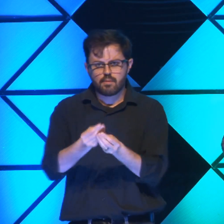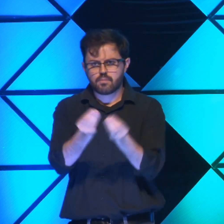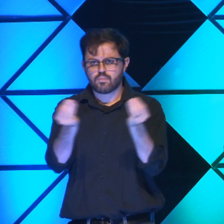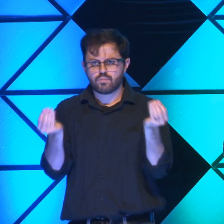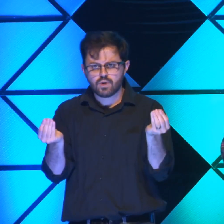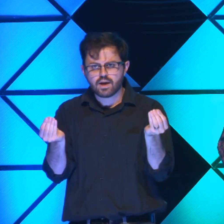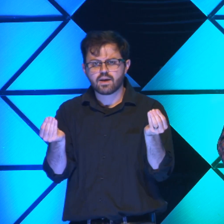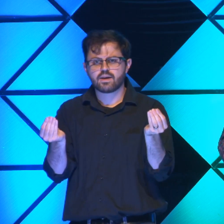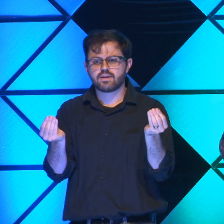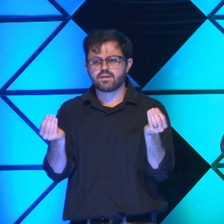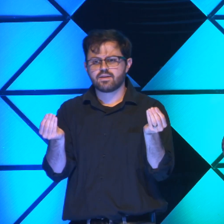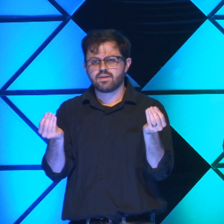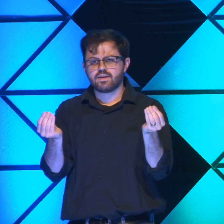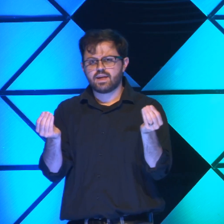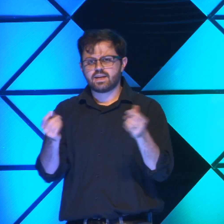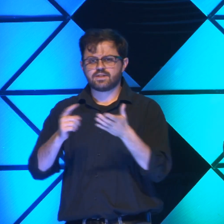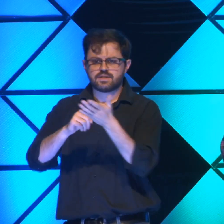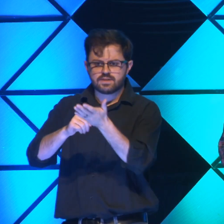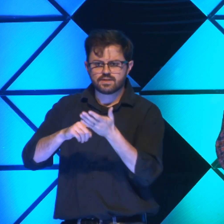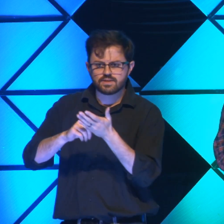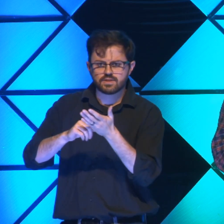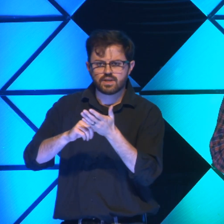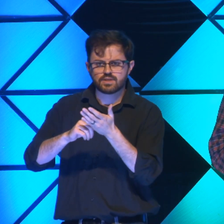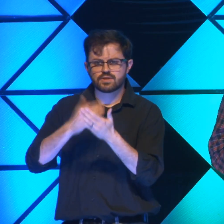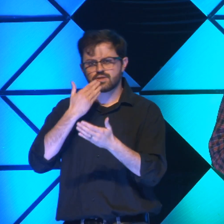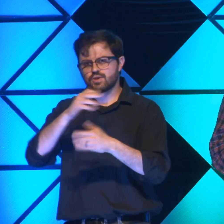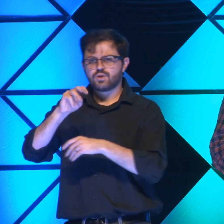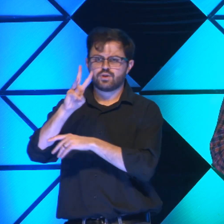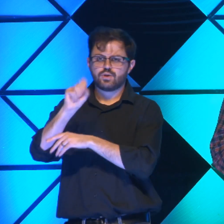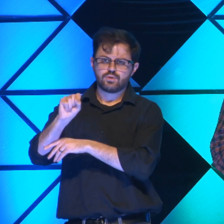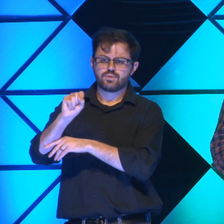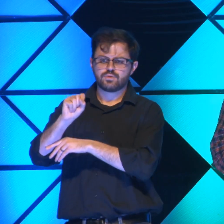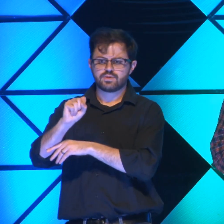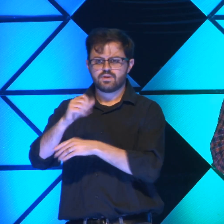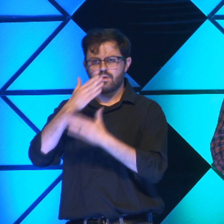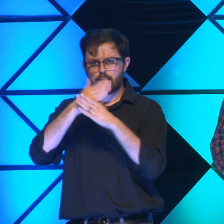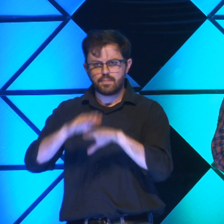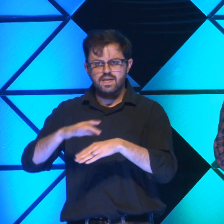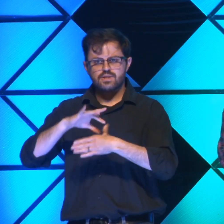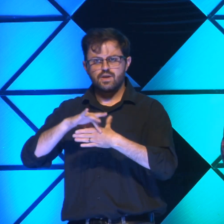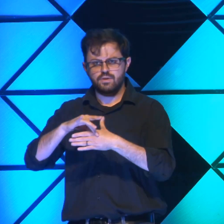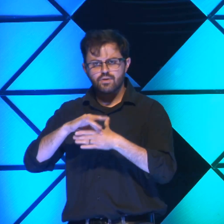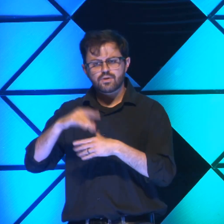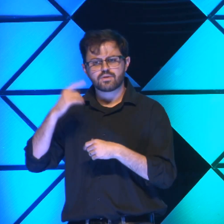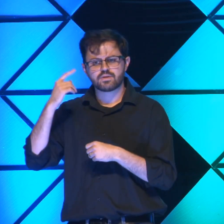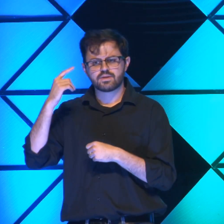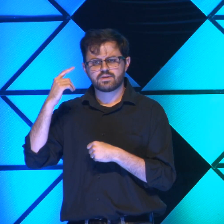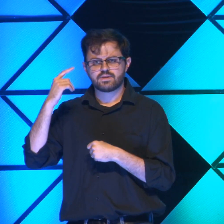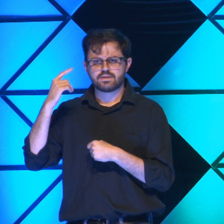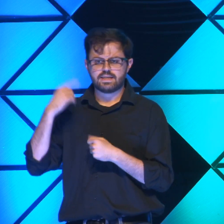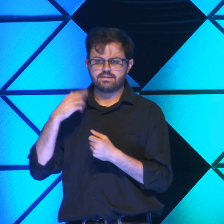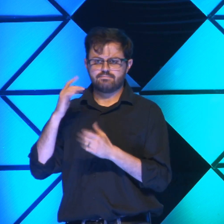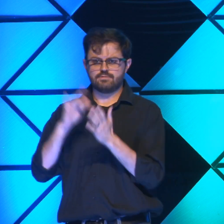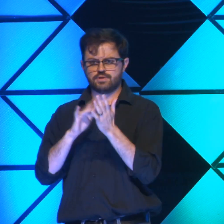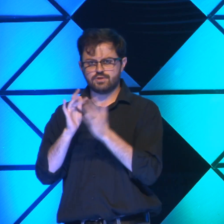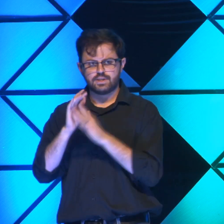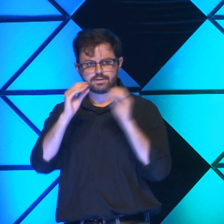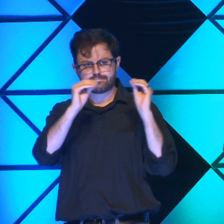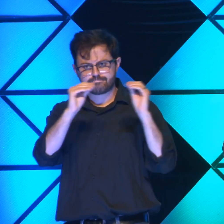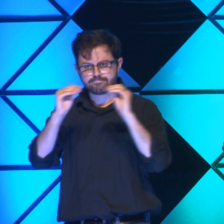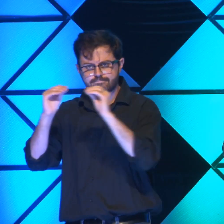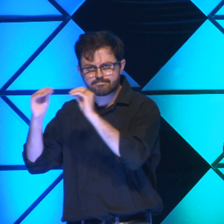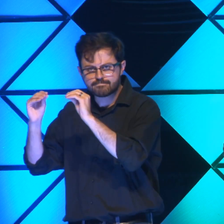of peace on earth that the teaching of Jesus revealed. See, when we're there